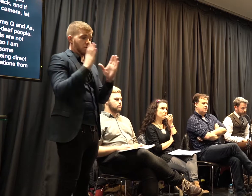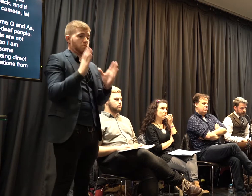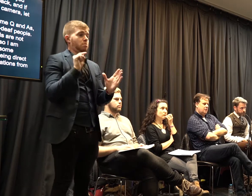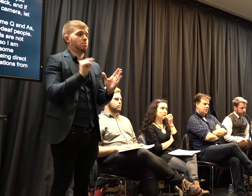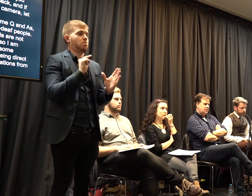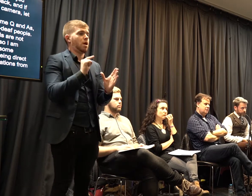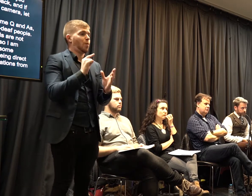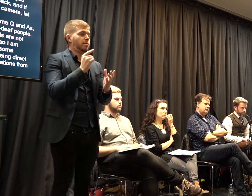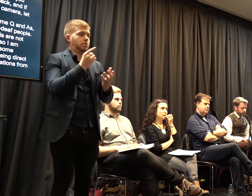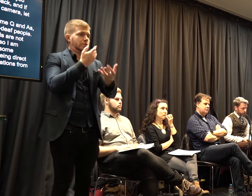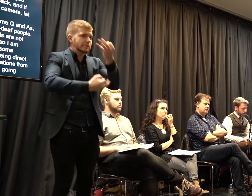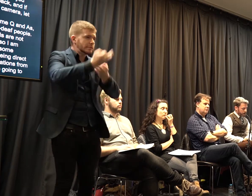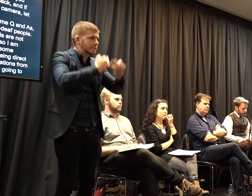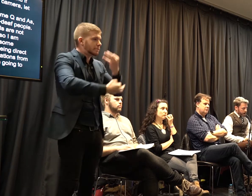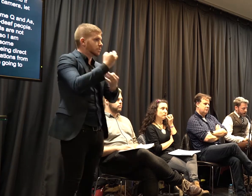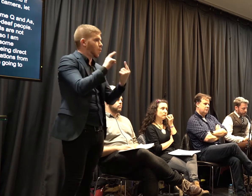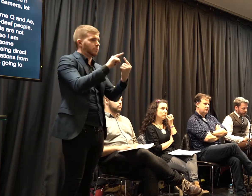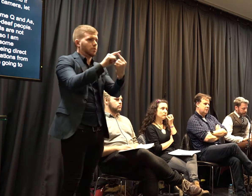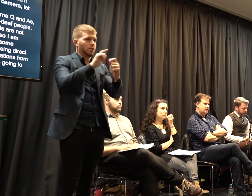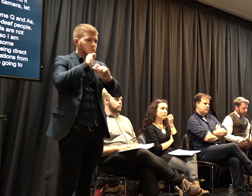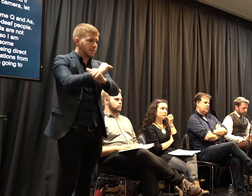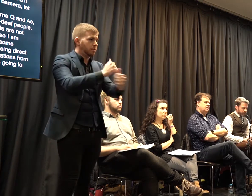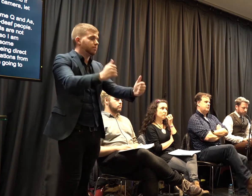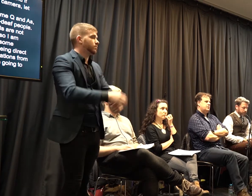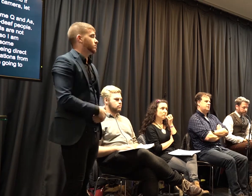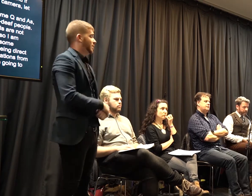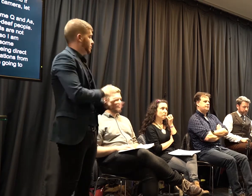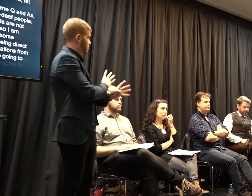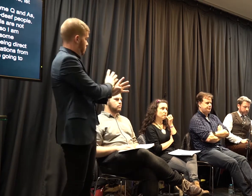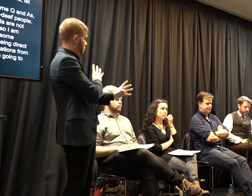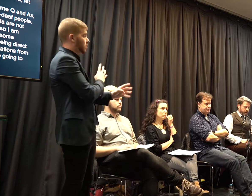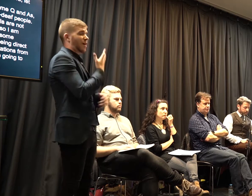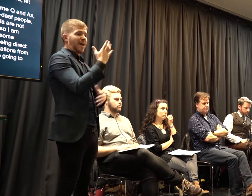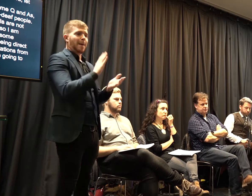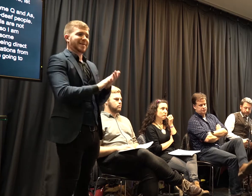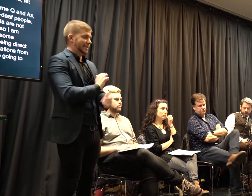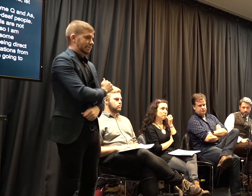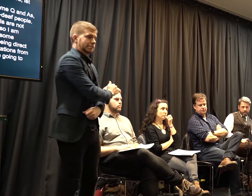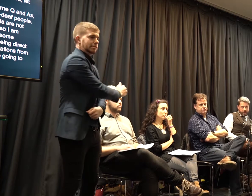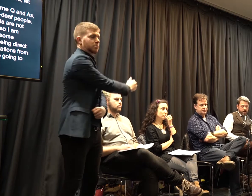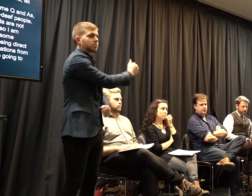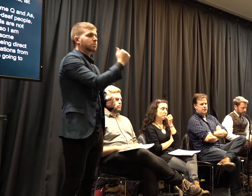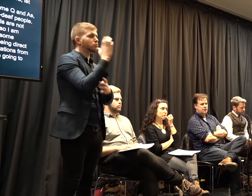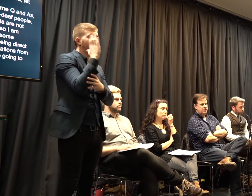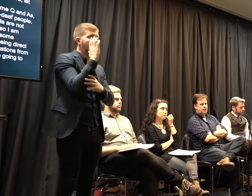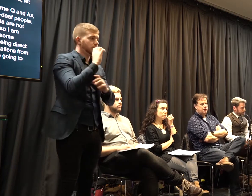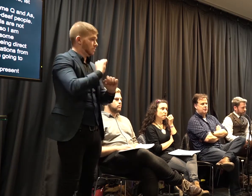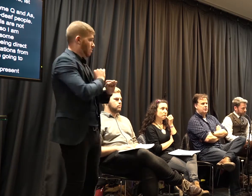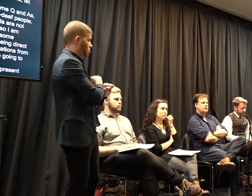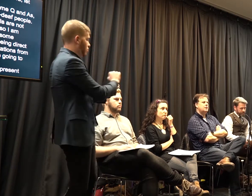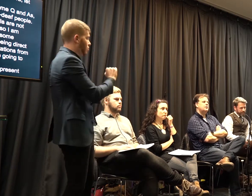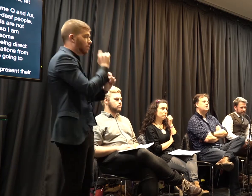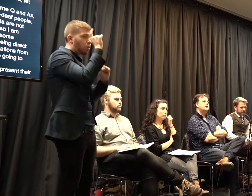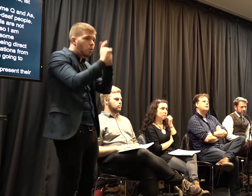going to field questions from the floor. Each panel member will get 5 minutes to present their